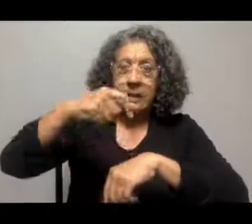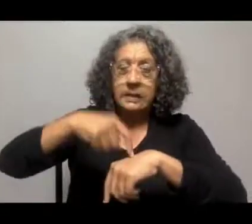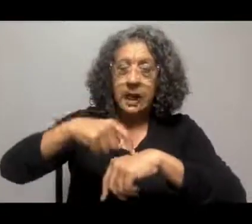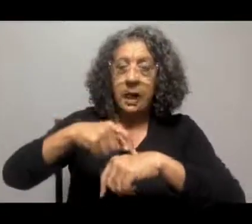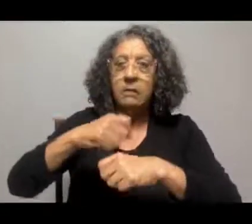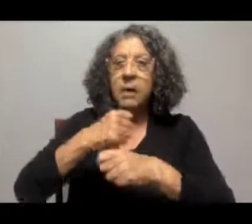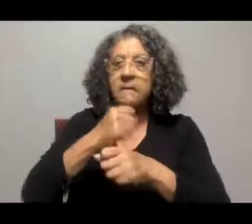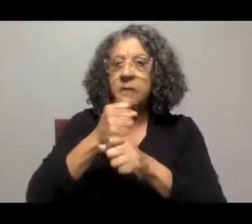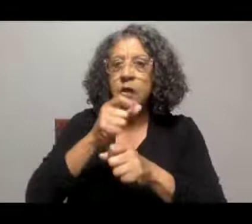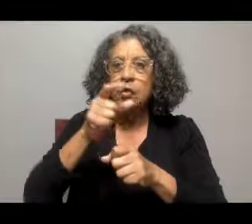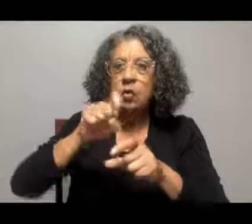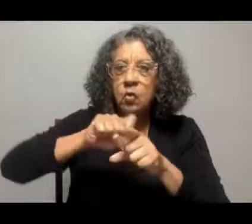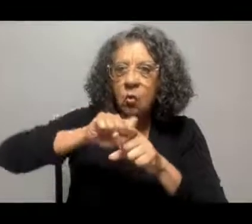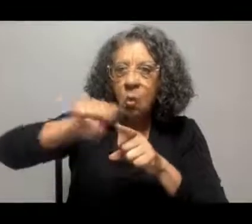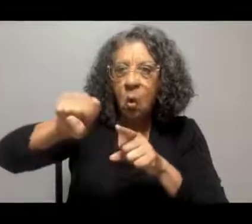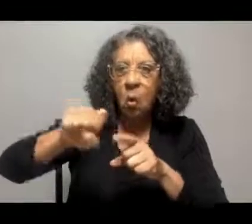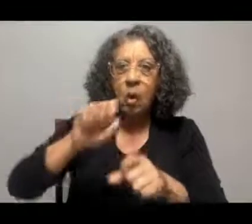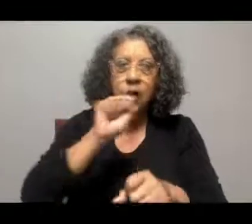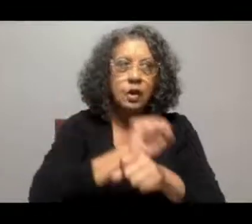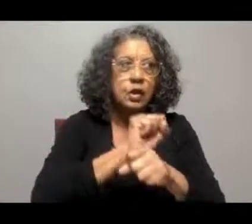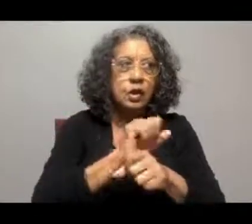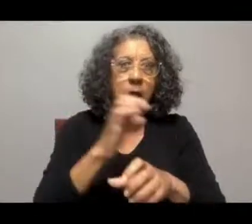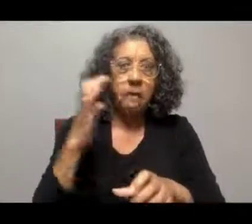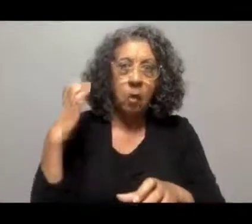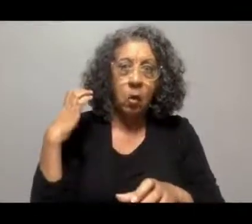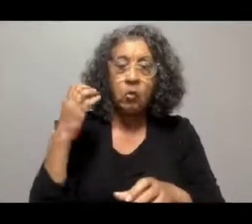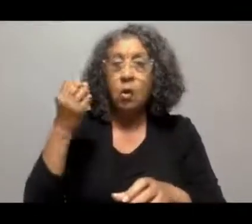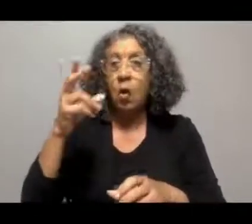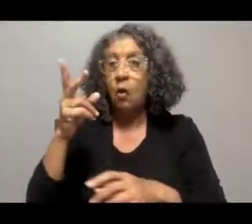it's important to call them